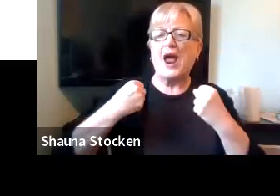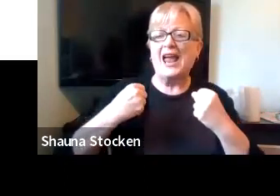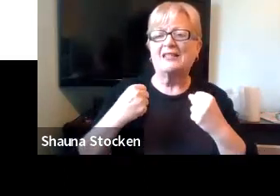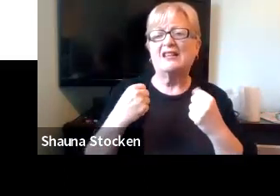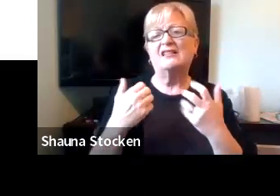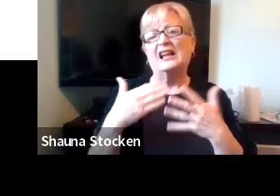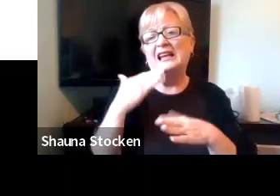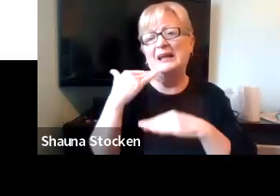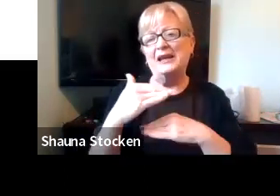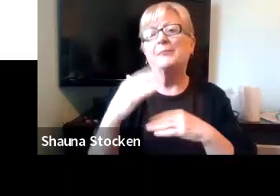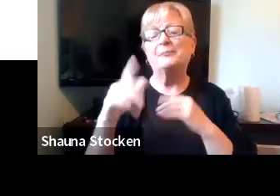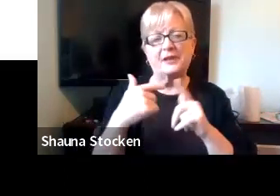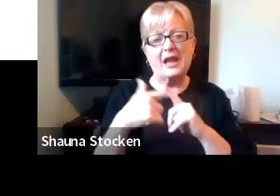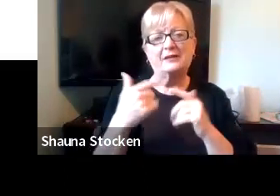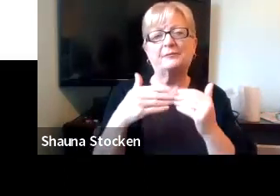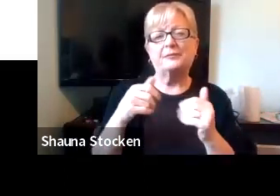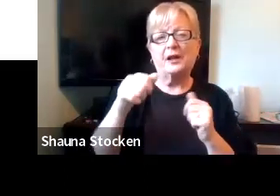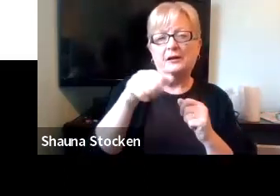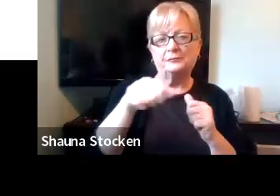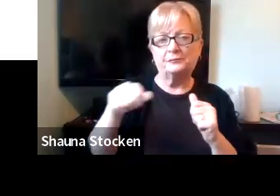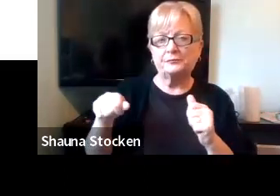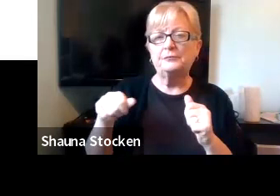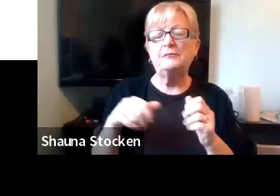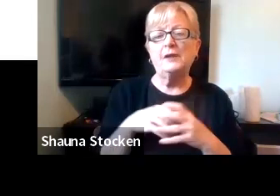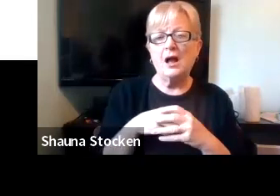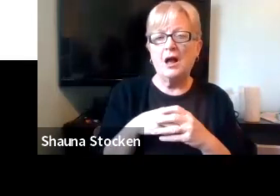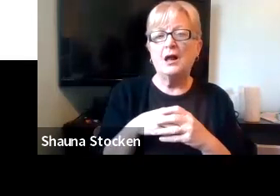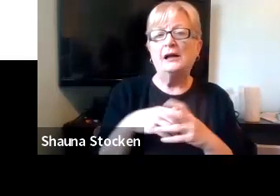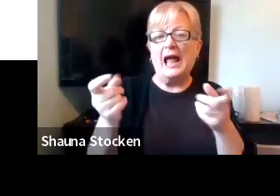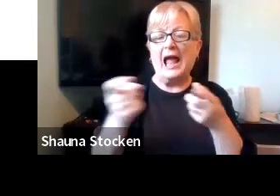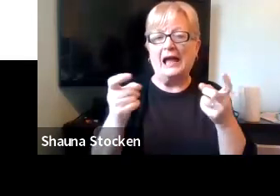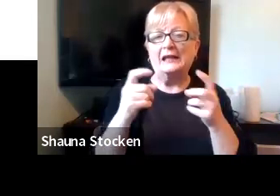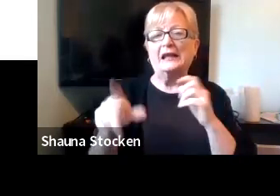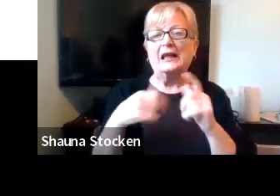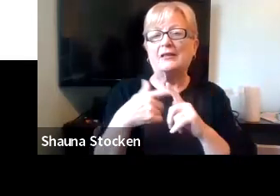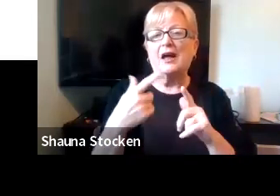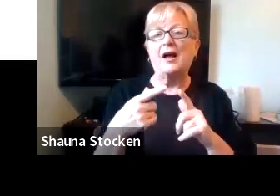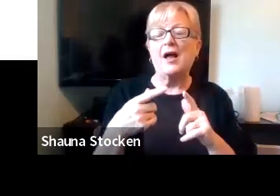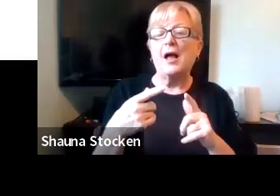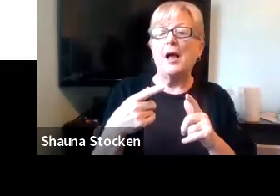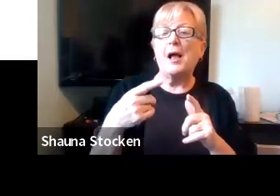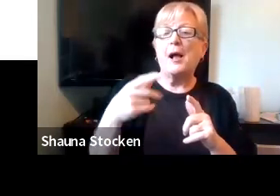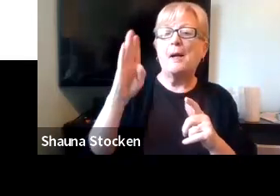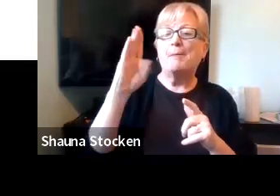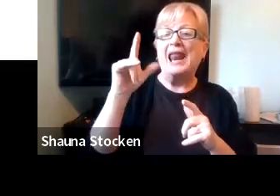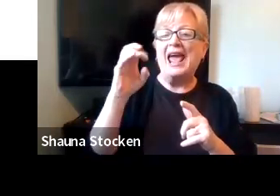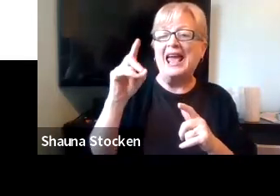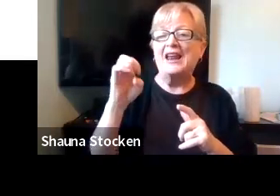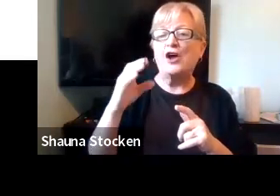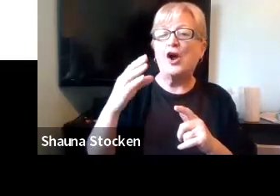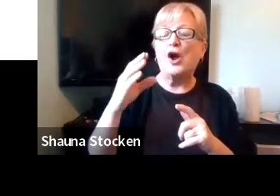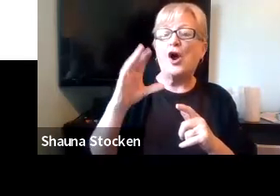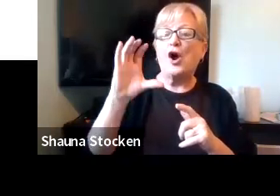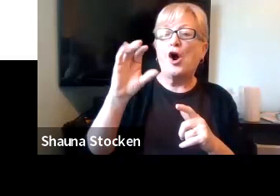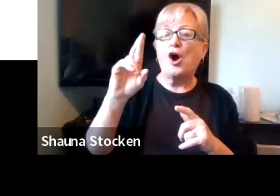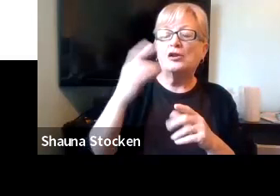next one, and I've got the cut resistant gloves on, so I'm handling the blade right now of the rocker knife. I've got the handle in my left hand,